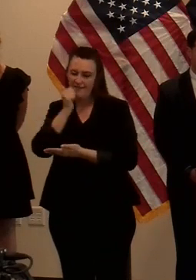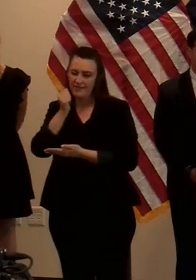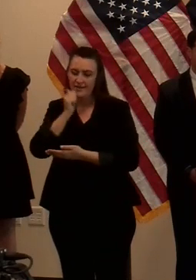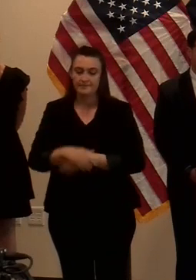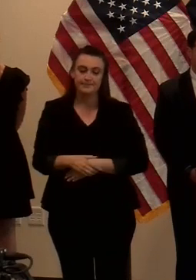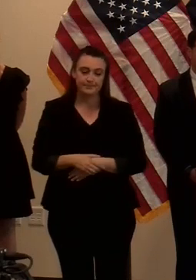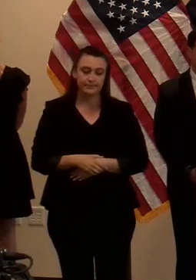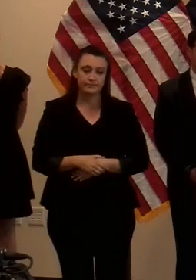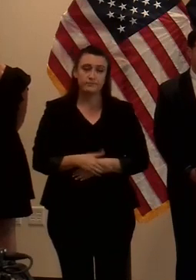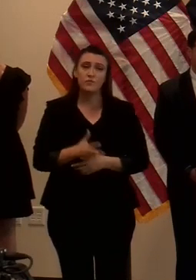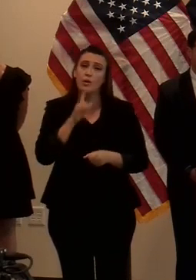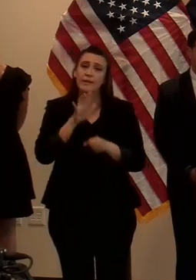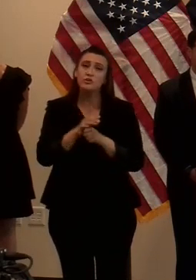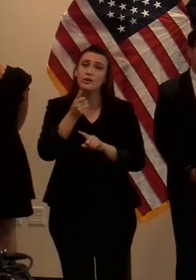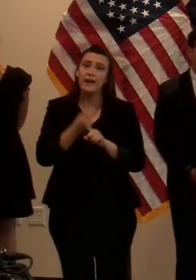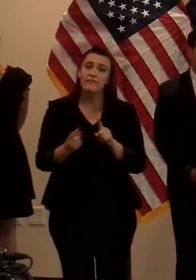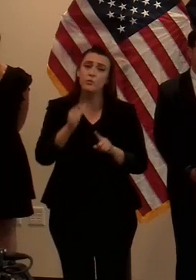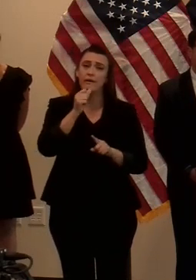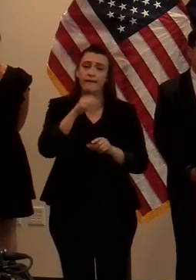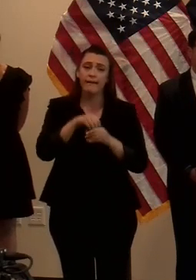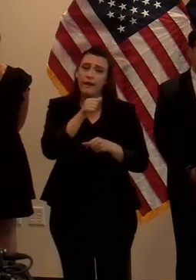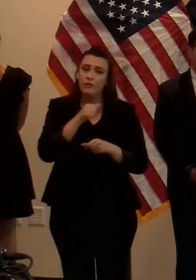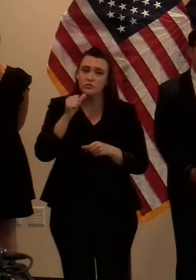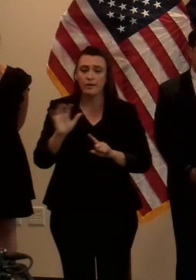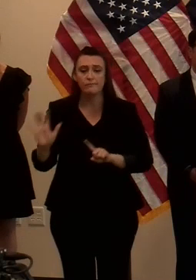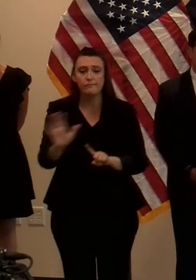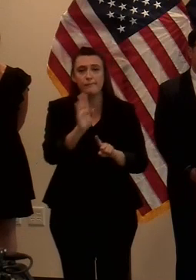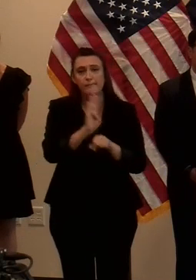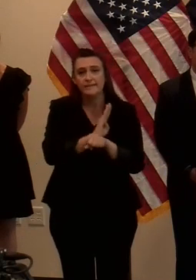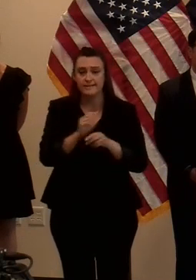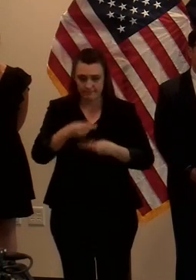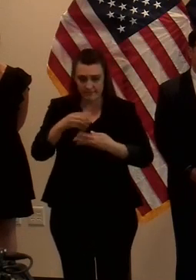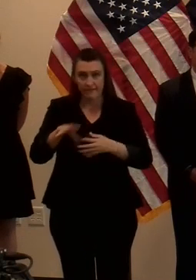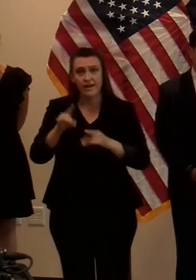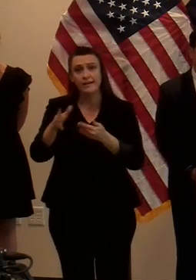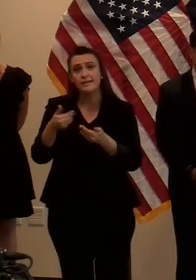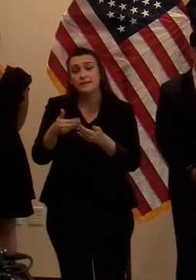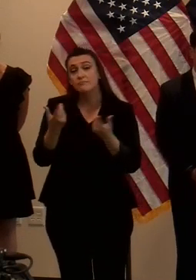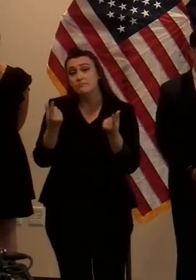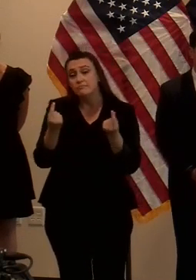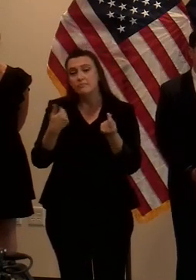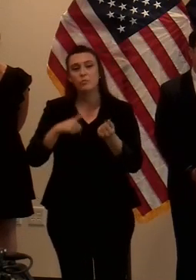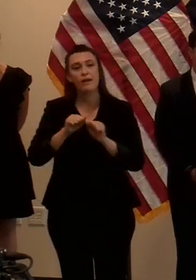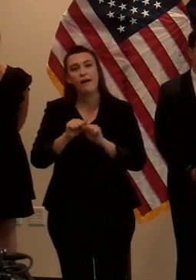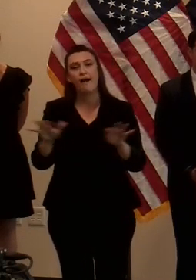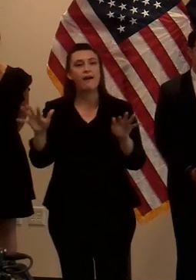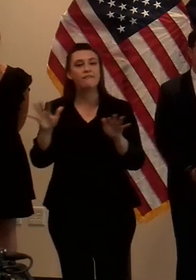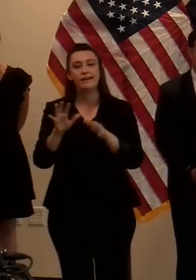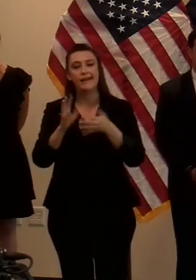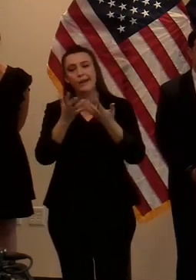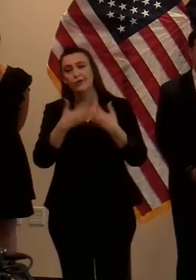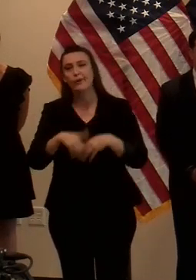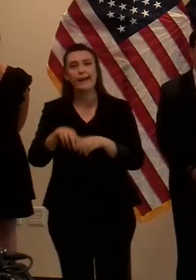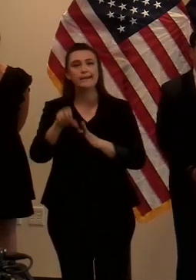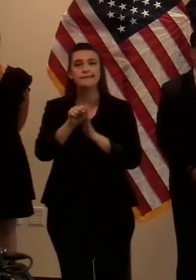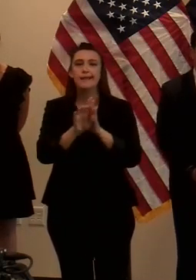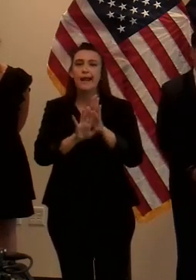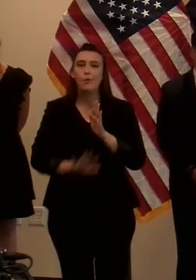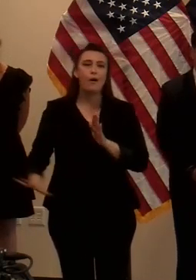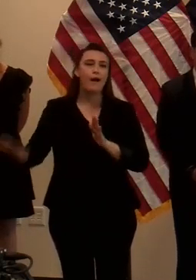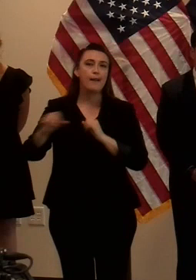information reaches every Arizona business, the ACA has launched an integrated statewide marketing campaign and